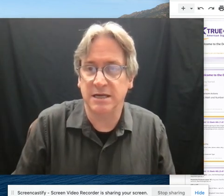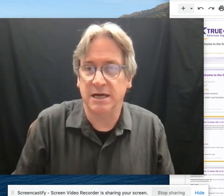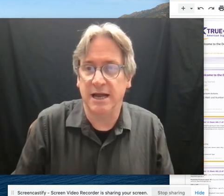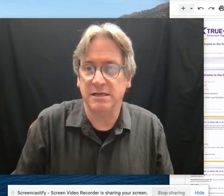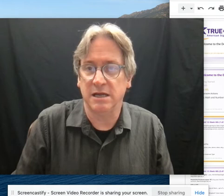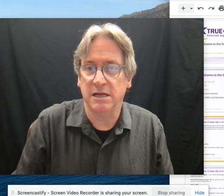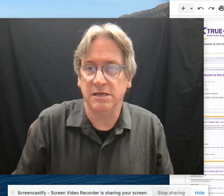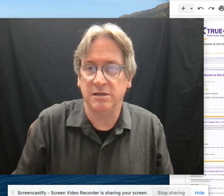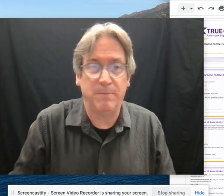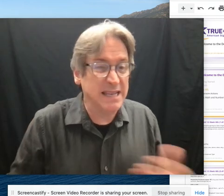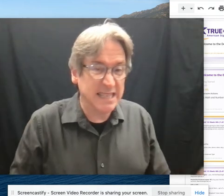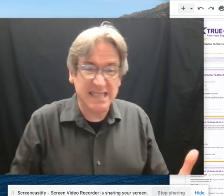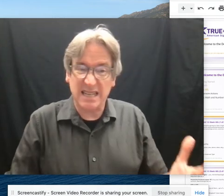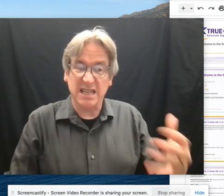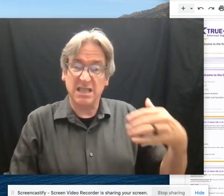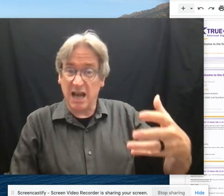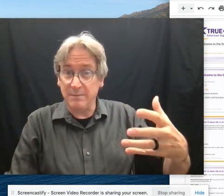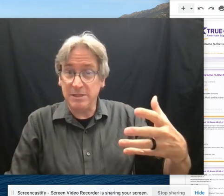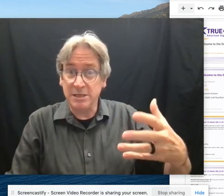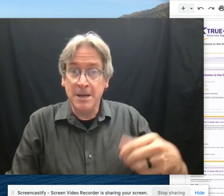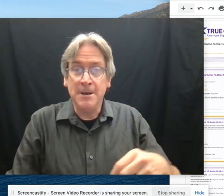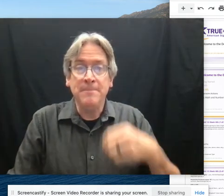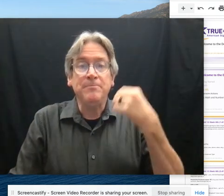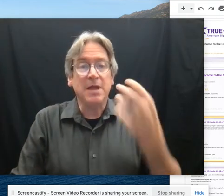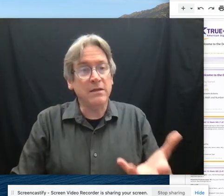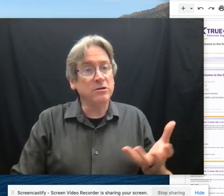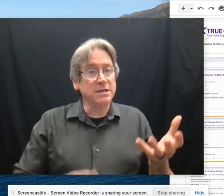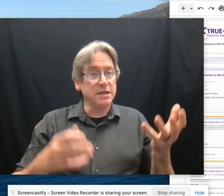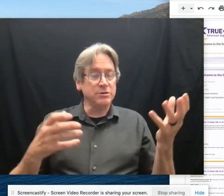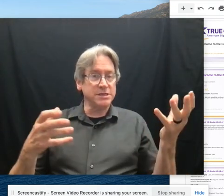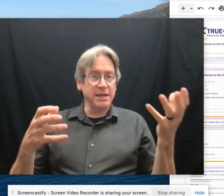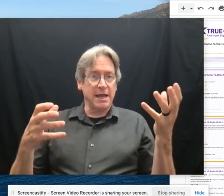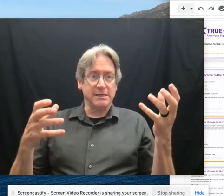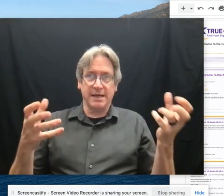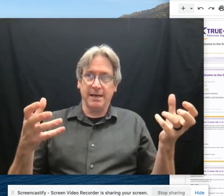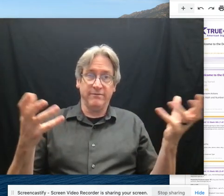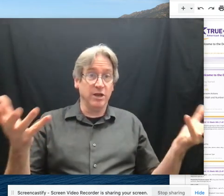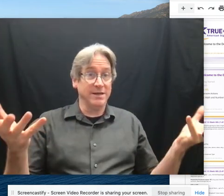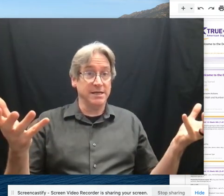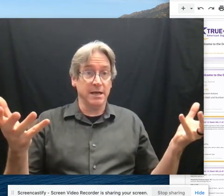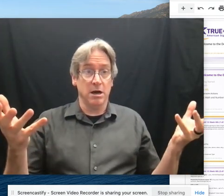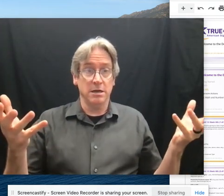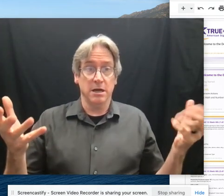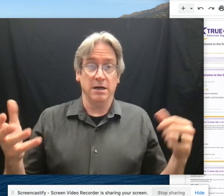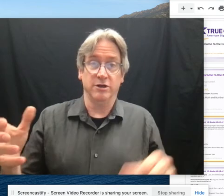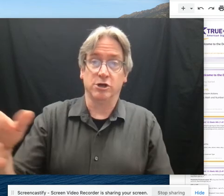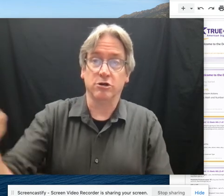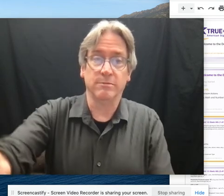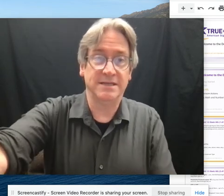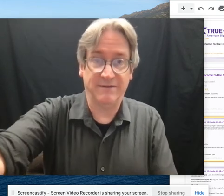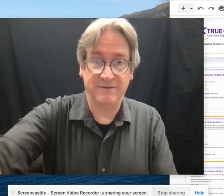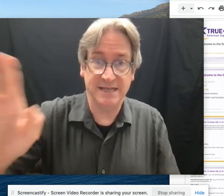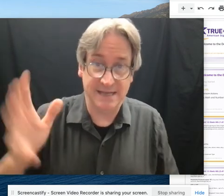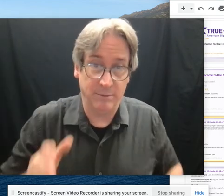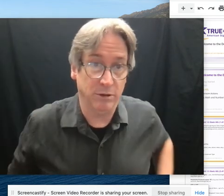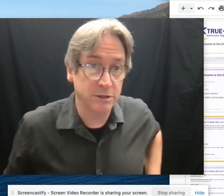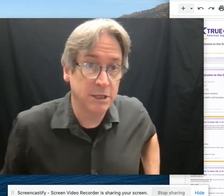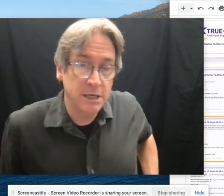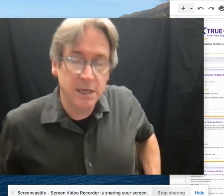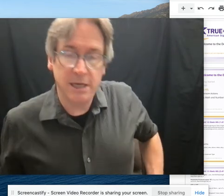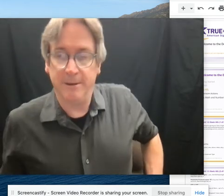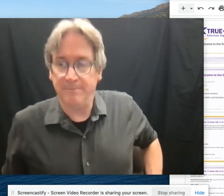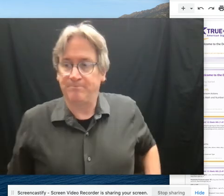lot, basic sentence types. And then there's an interesting video essay on the term